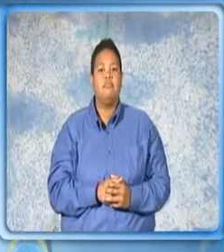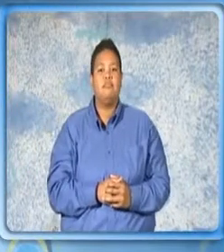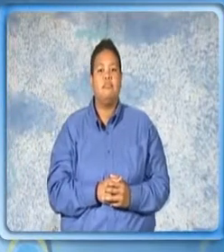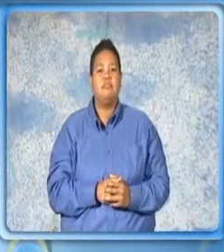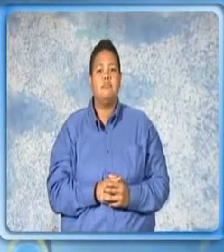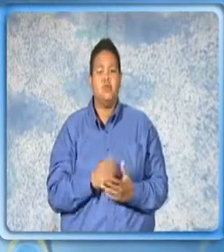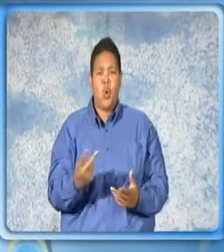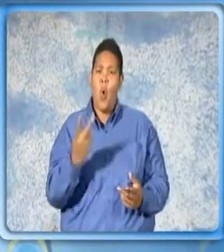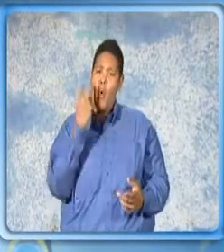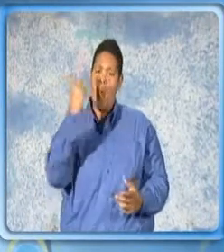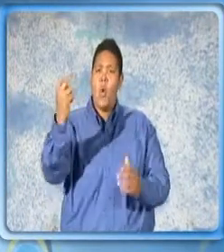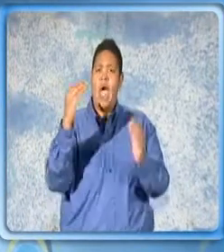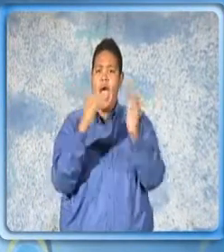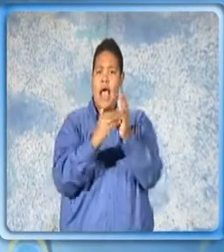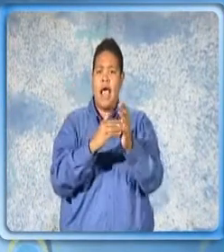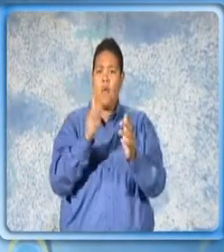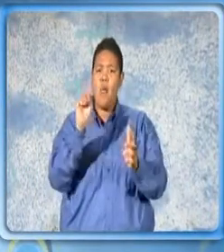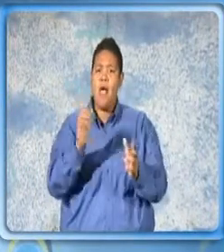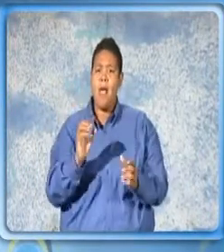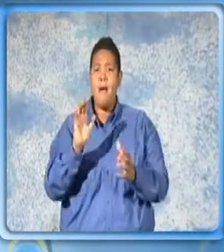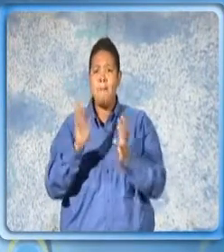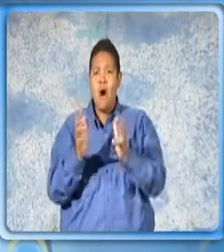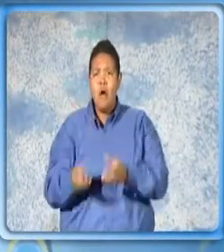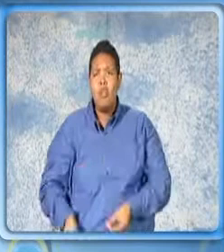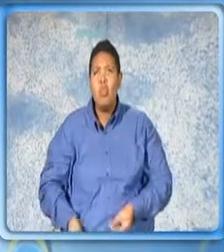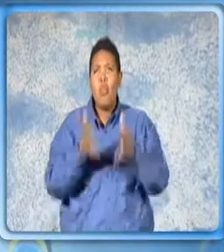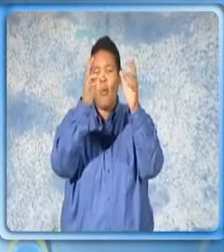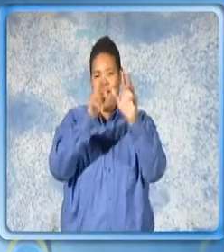Let us look again at the path of the ball in the video.